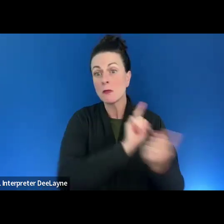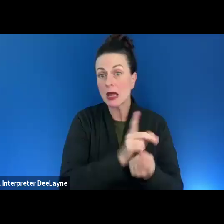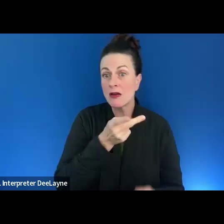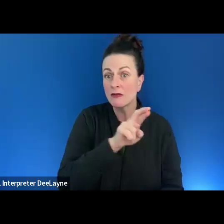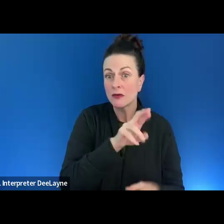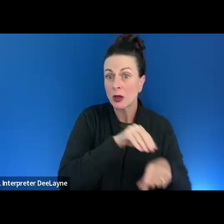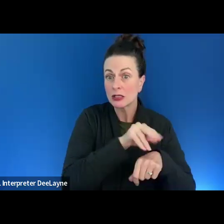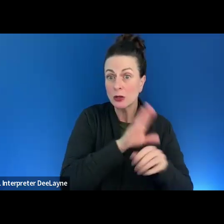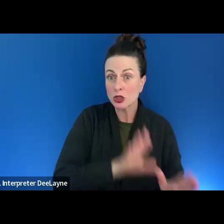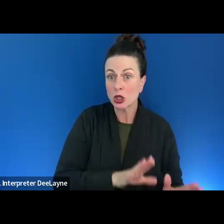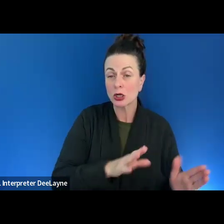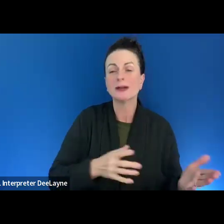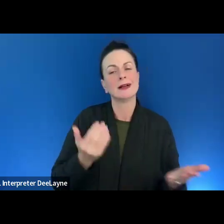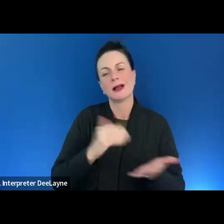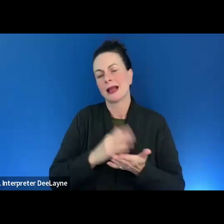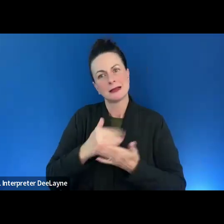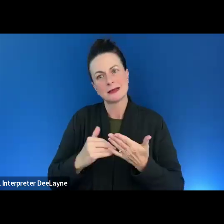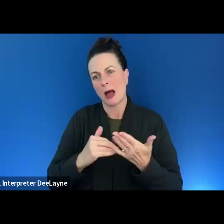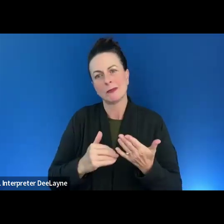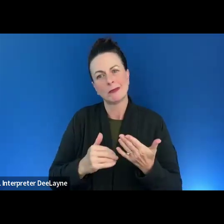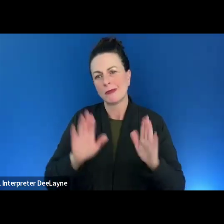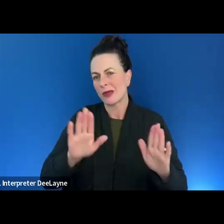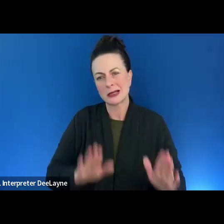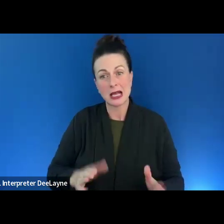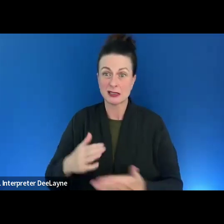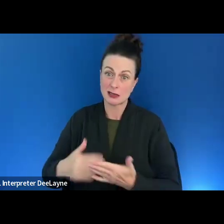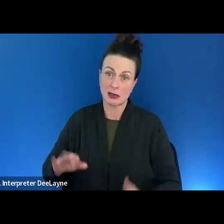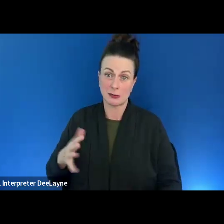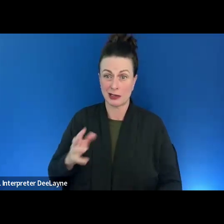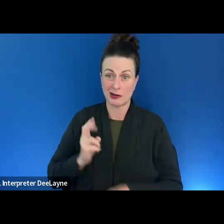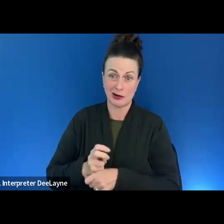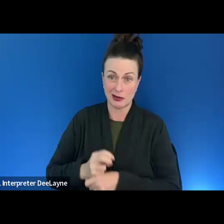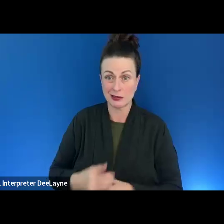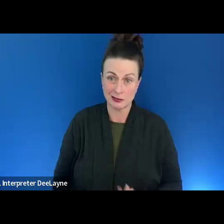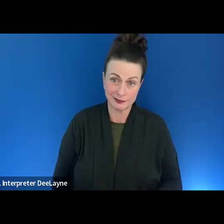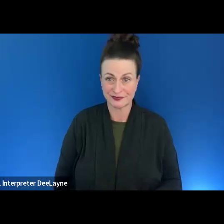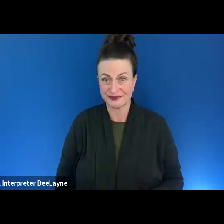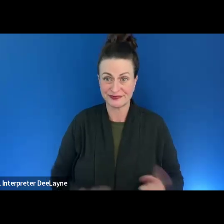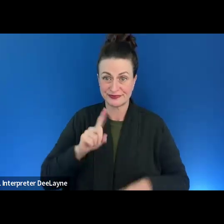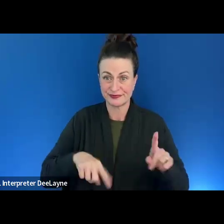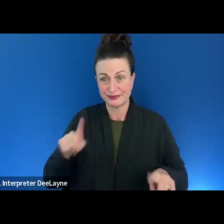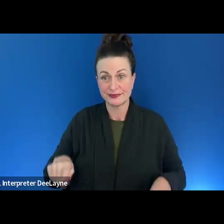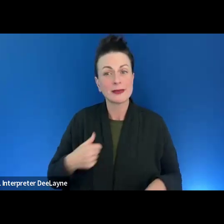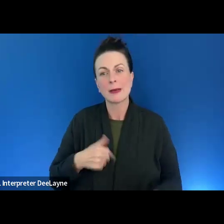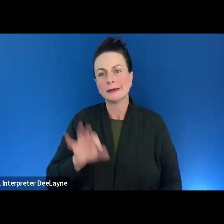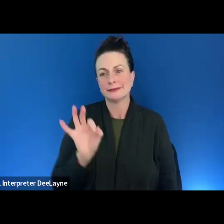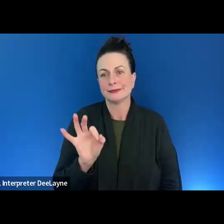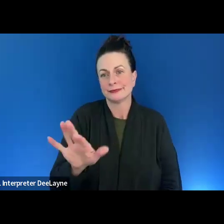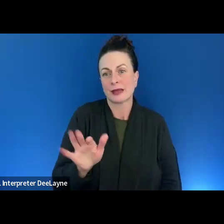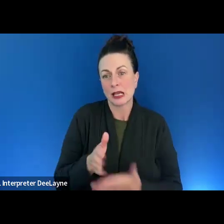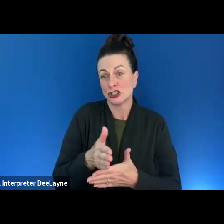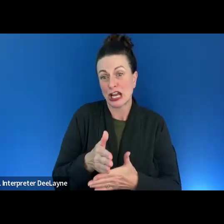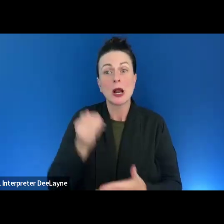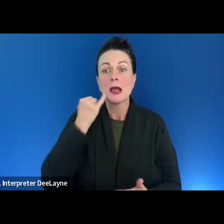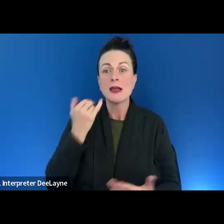vocational rehabilitation counselor, and again, there's some that are fantastic, other ones are a little bit more difficult. But I think a tip that I can share with you is if you